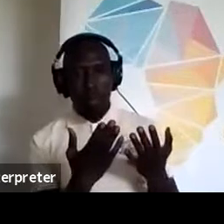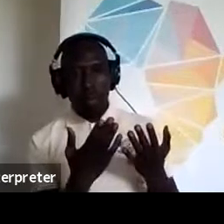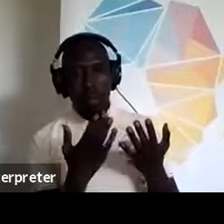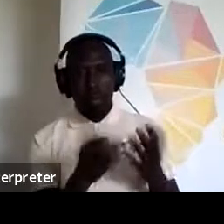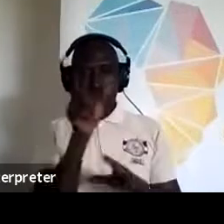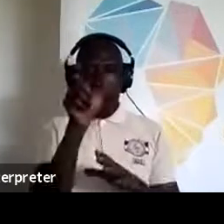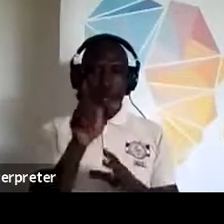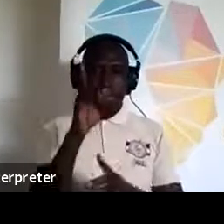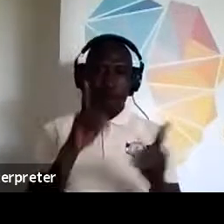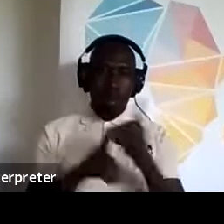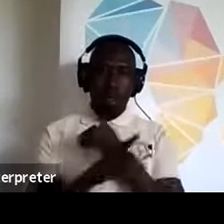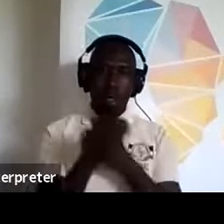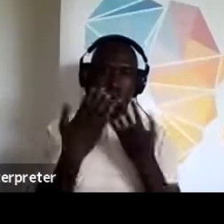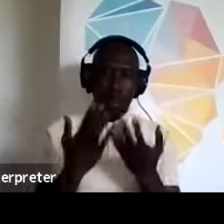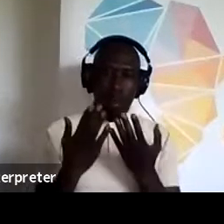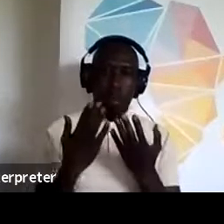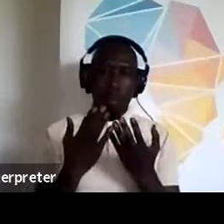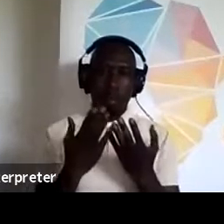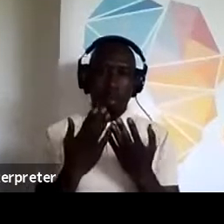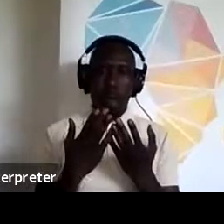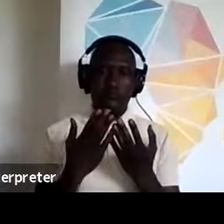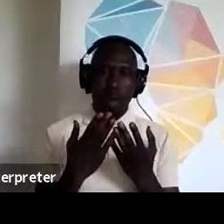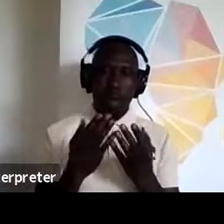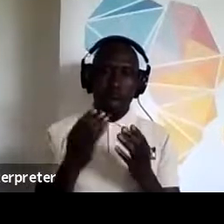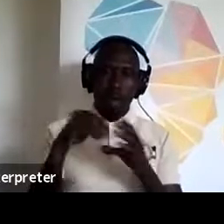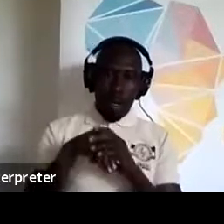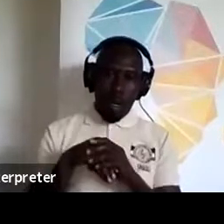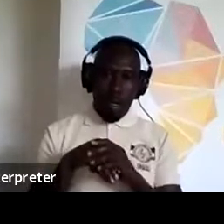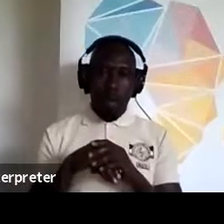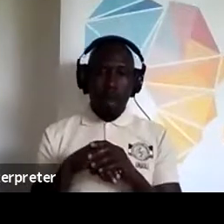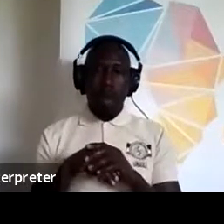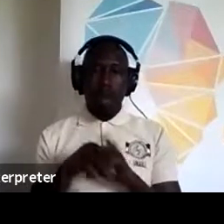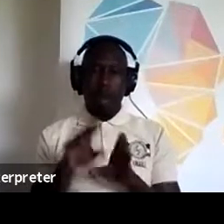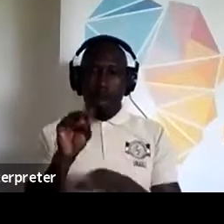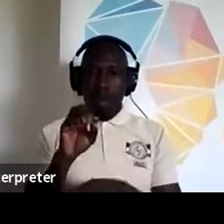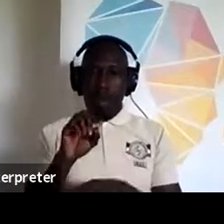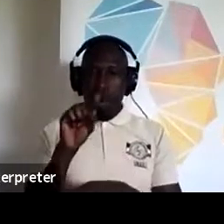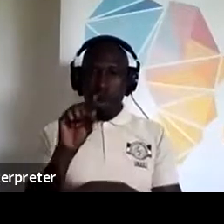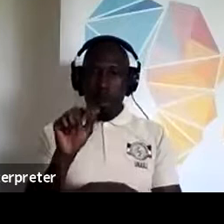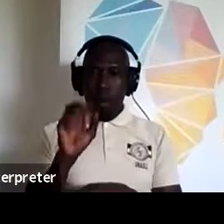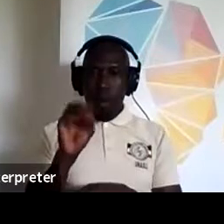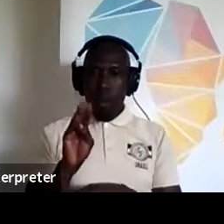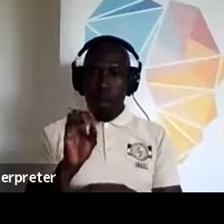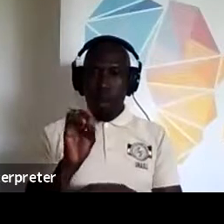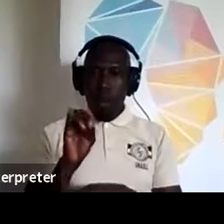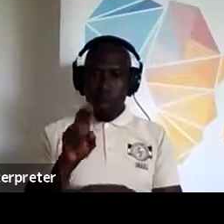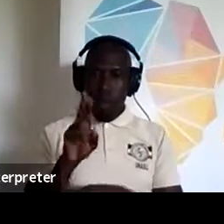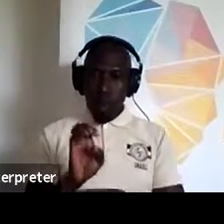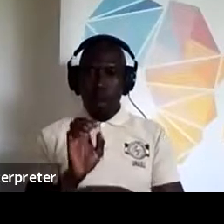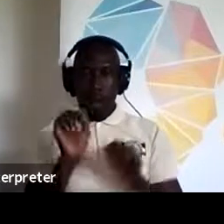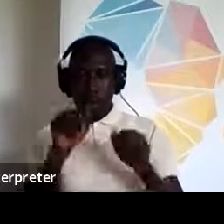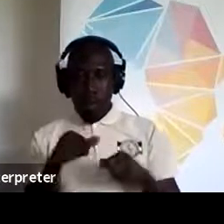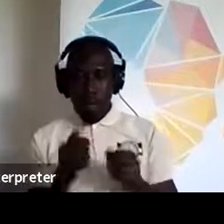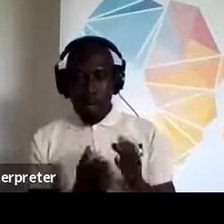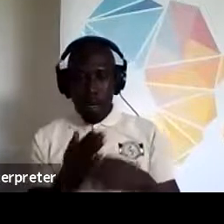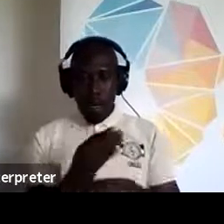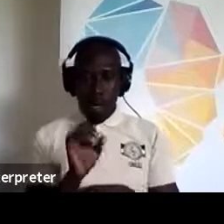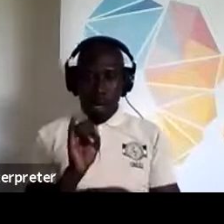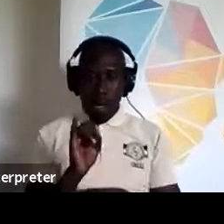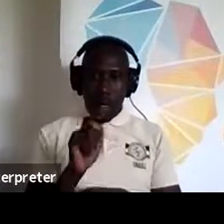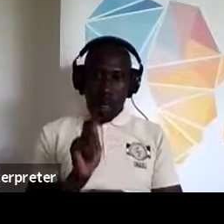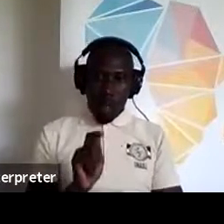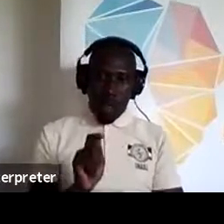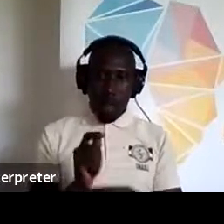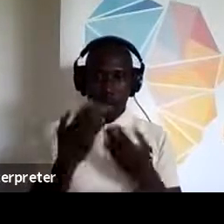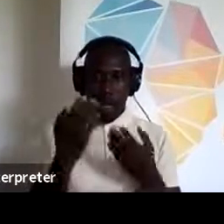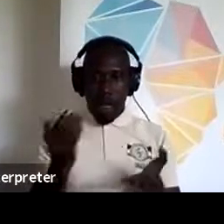persons with disabilities living in Mozambique can access ICTs. So what is in their minds? I think that